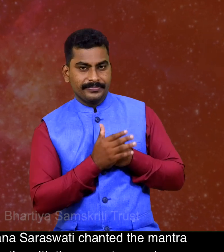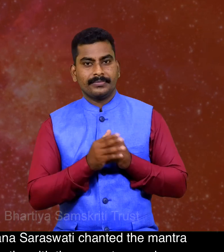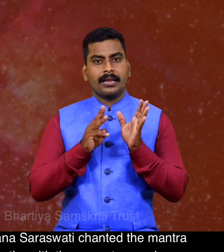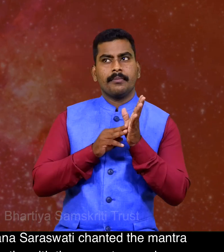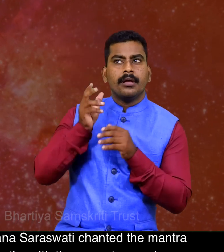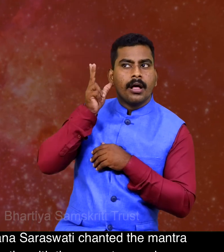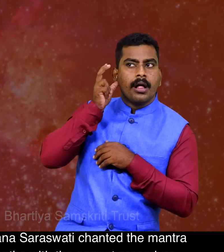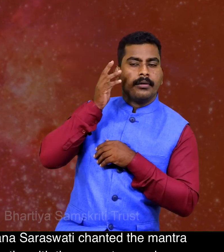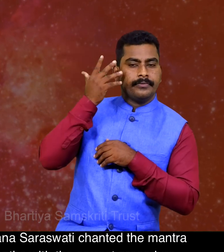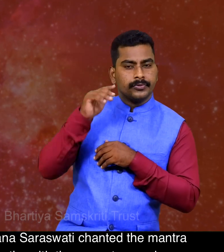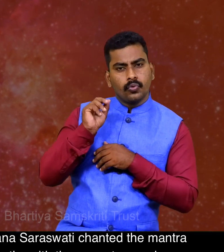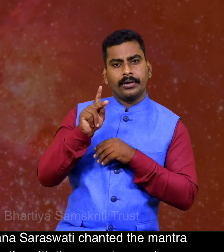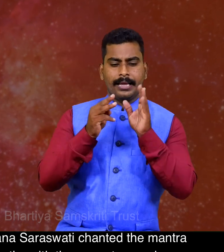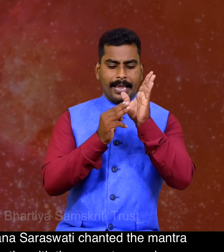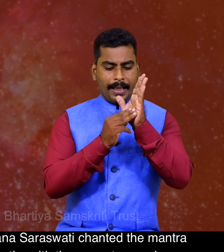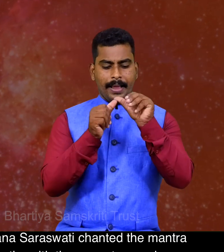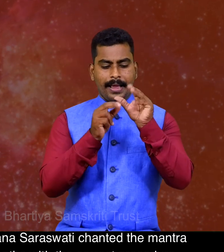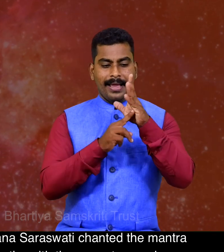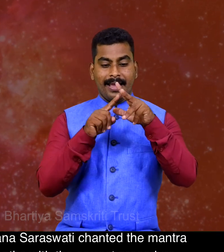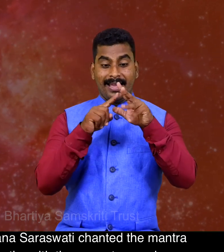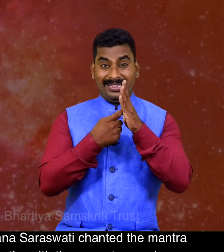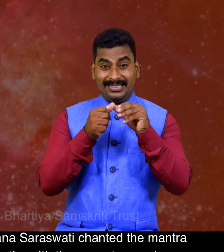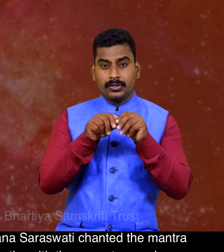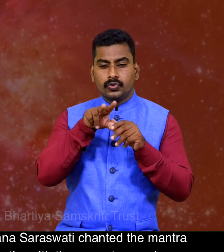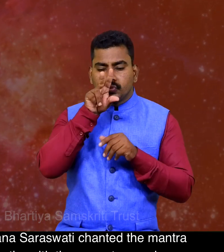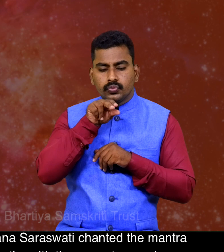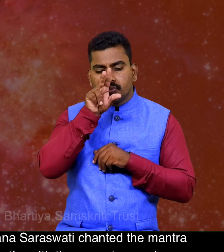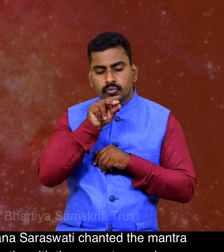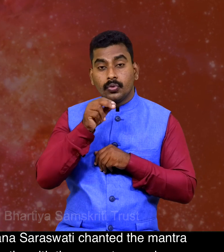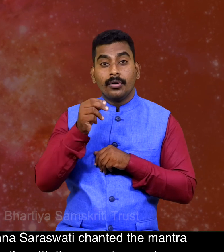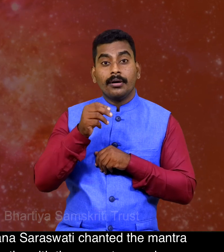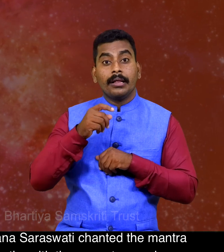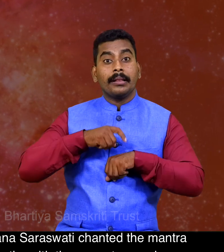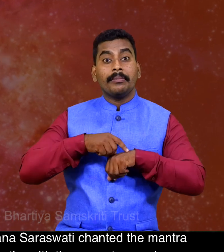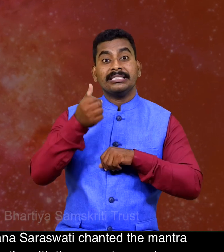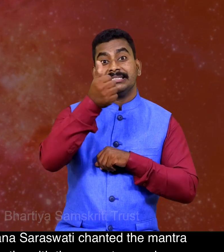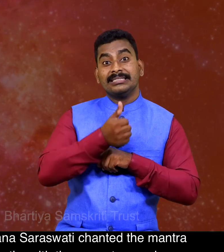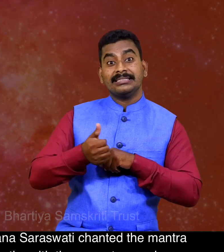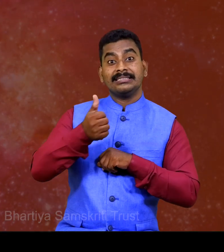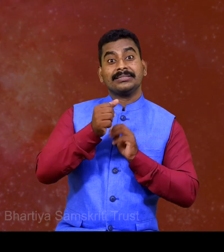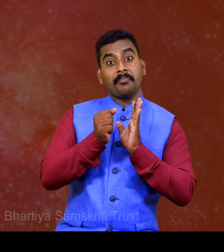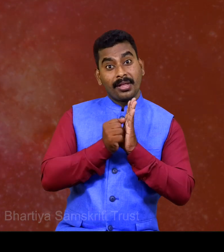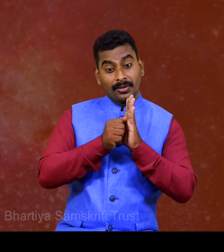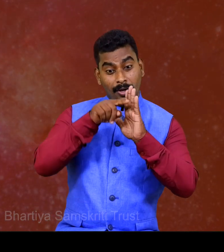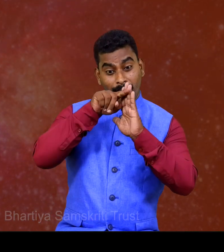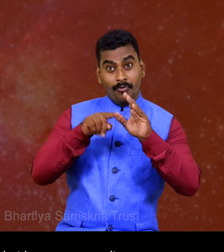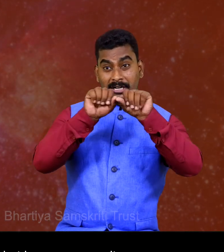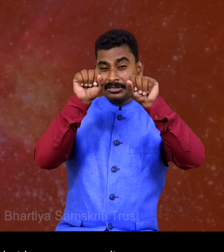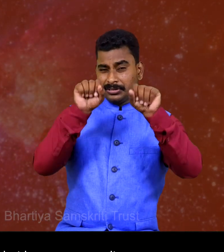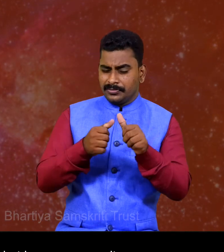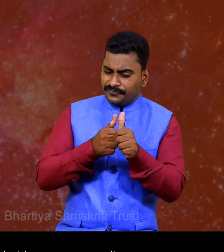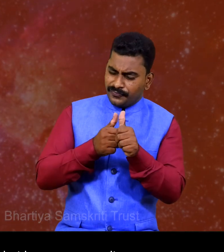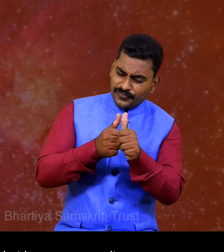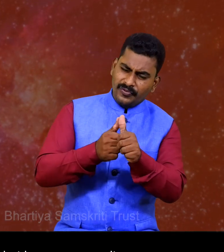Madhusudana Saraswati chanted the mantra for 6 months with the correct procedure,